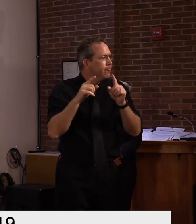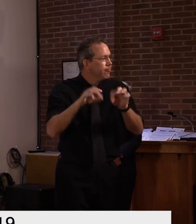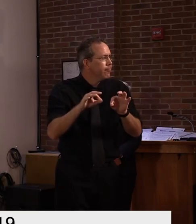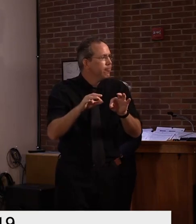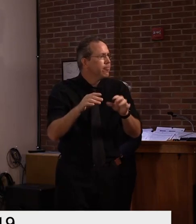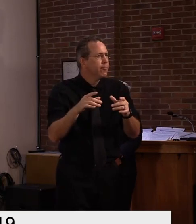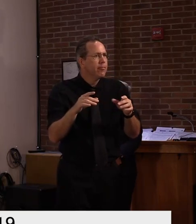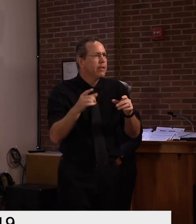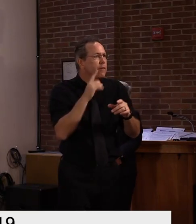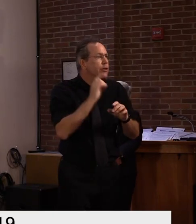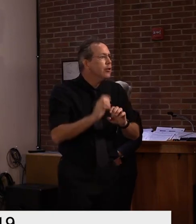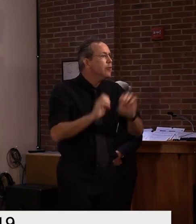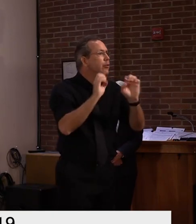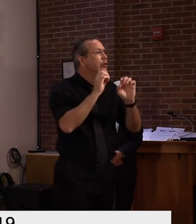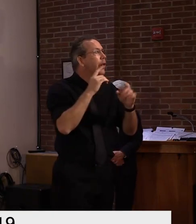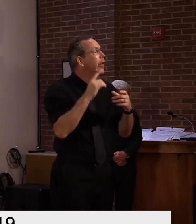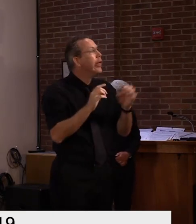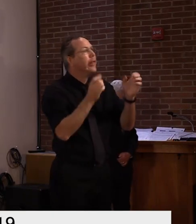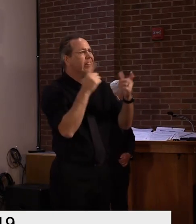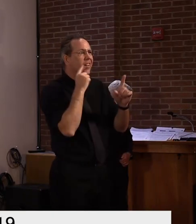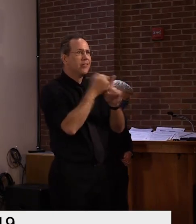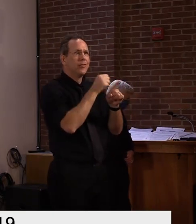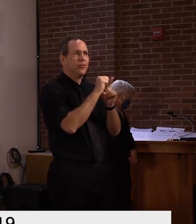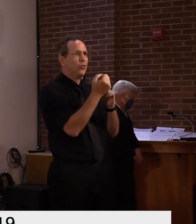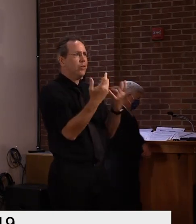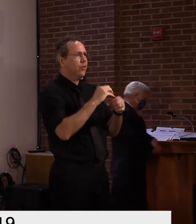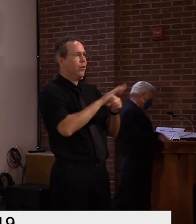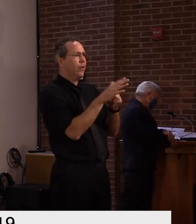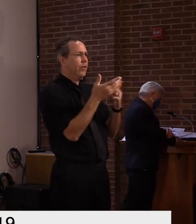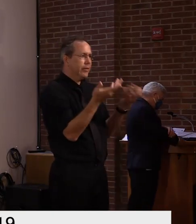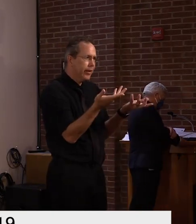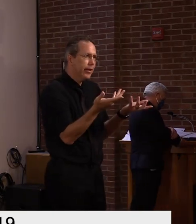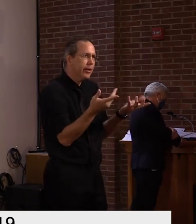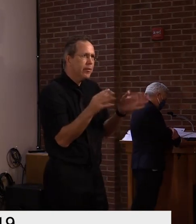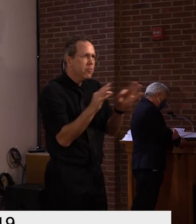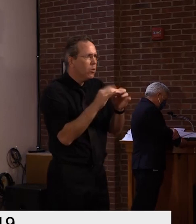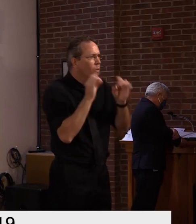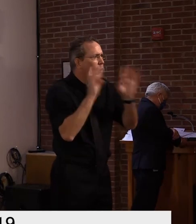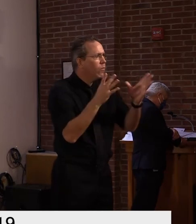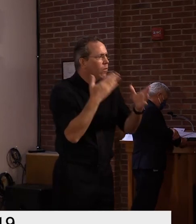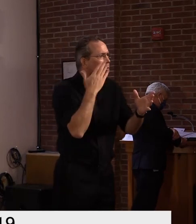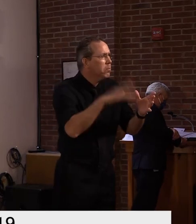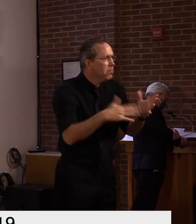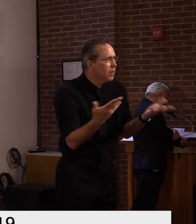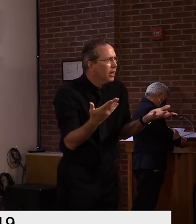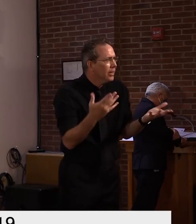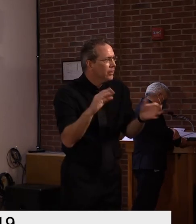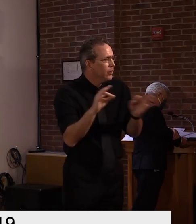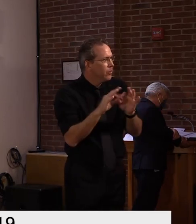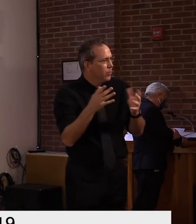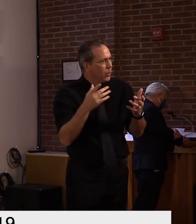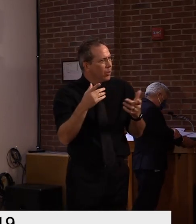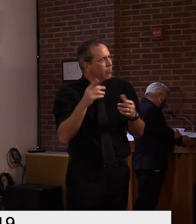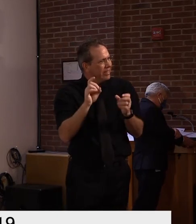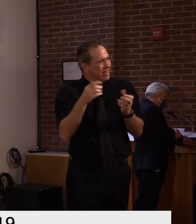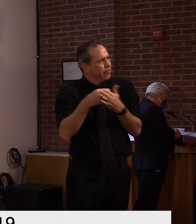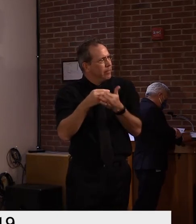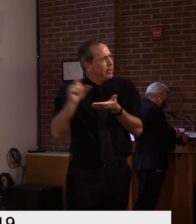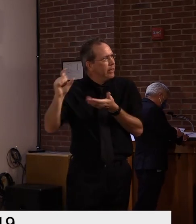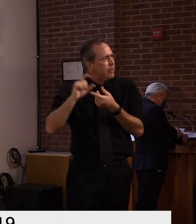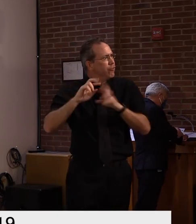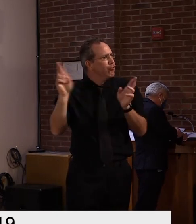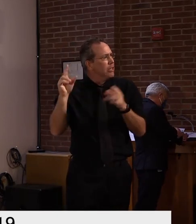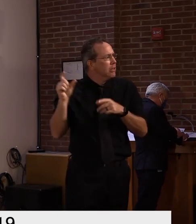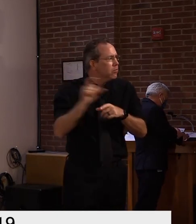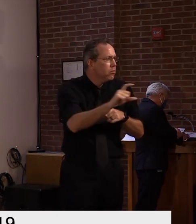response, which had been really decimated over a couple of administrations, but really the general concept of prevention and